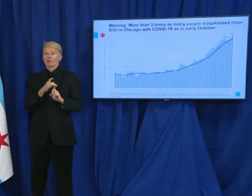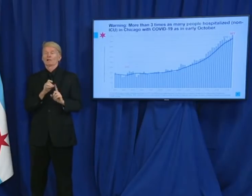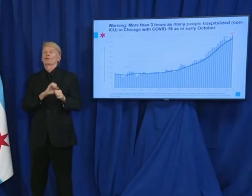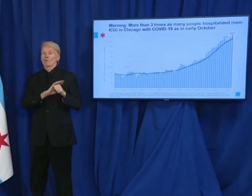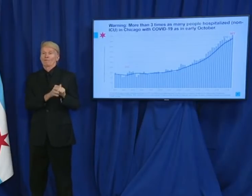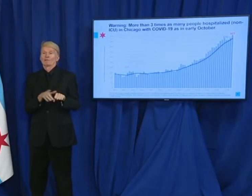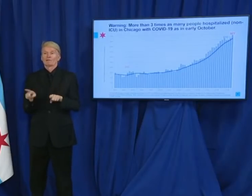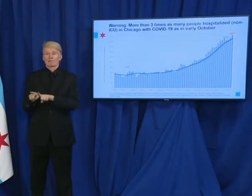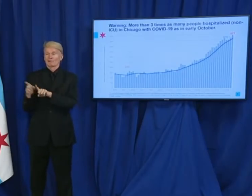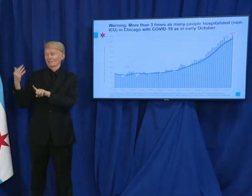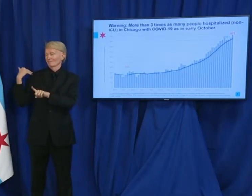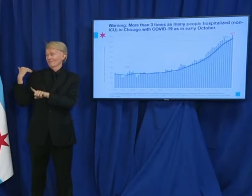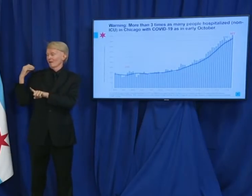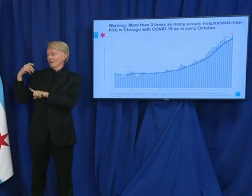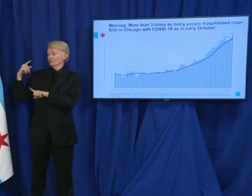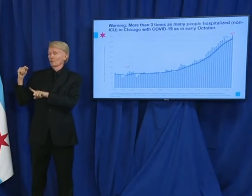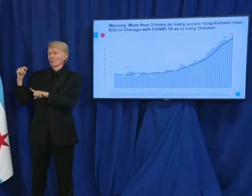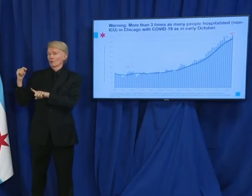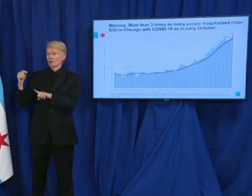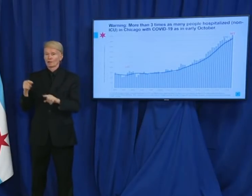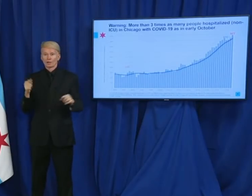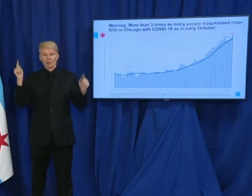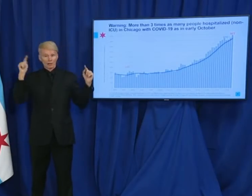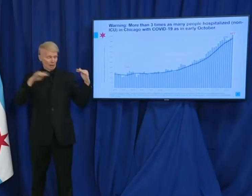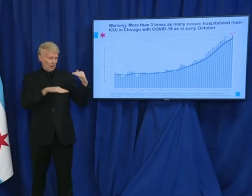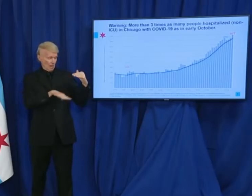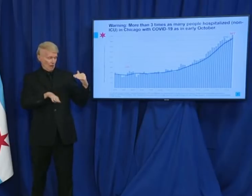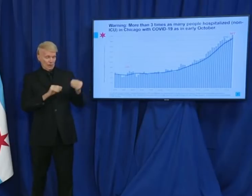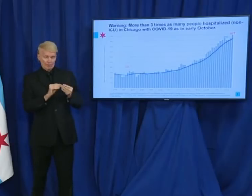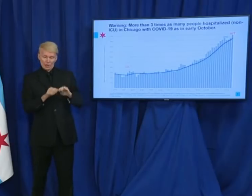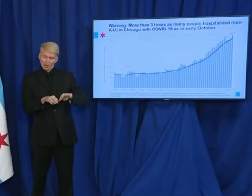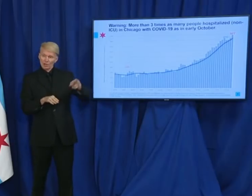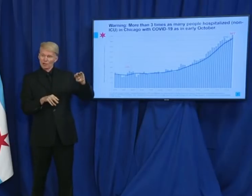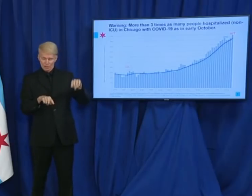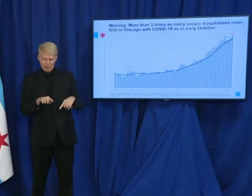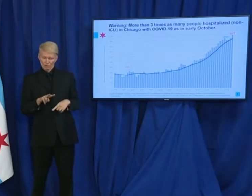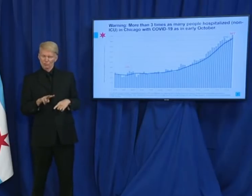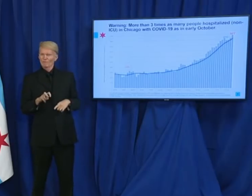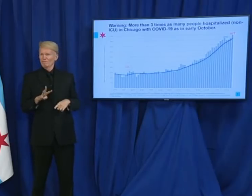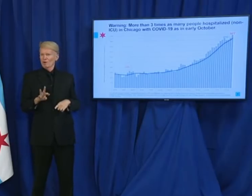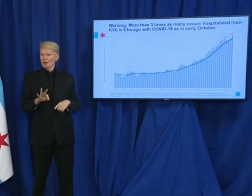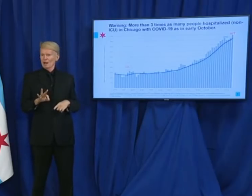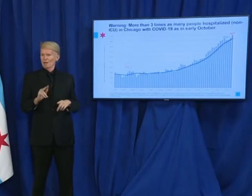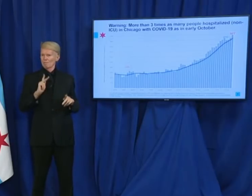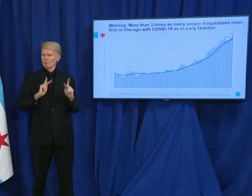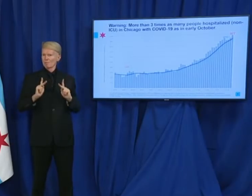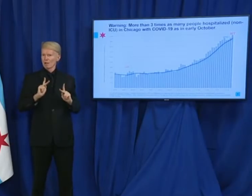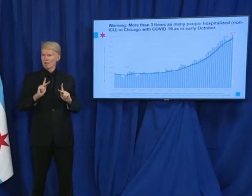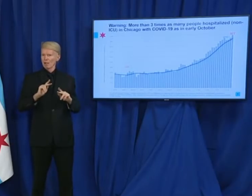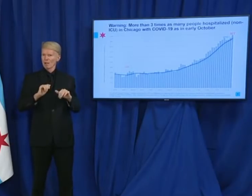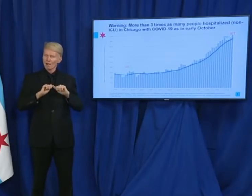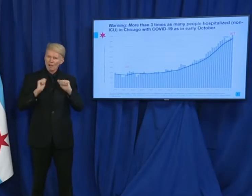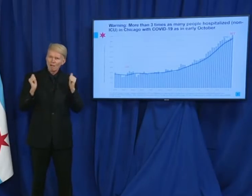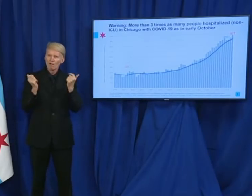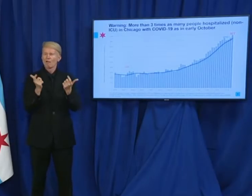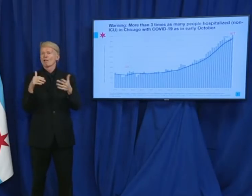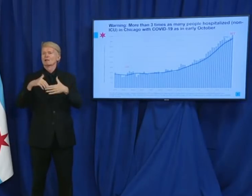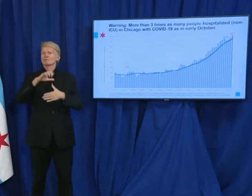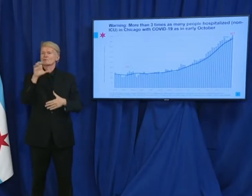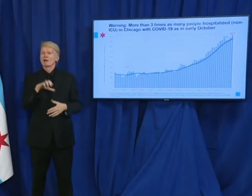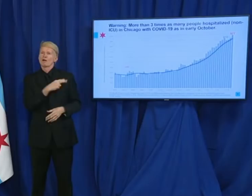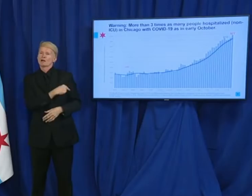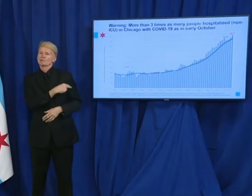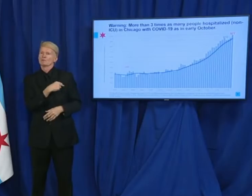we did in early October. You can see at our low point, we had 249 people in Chicago hospitals who were diagnosed